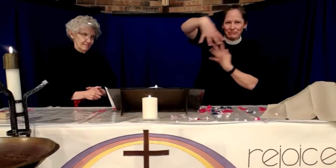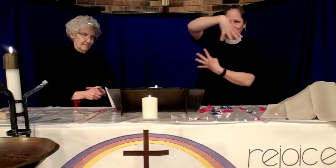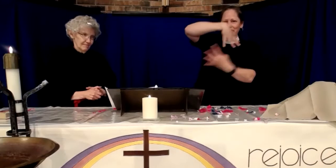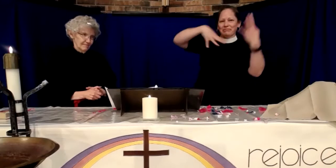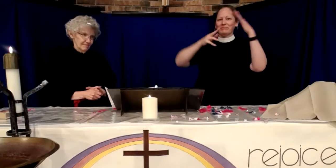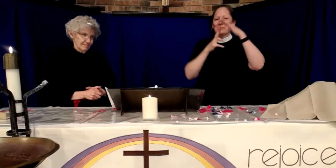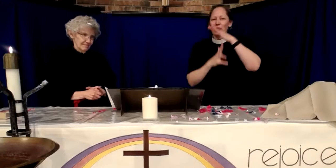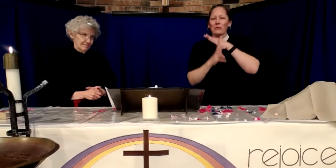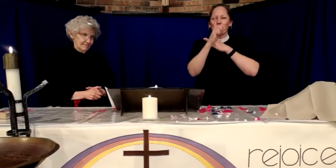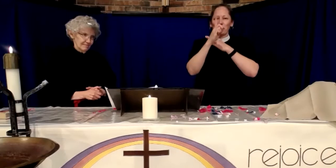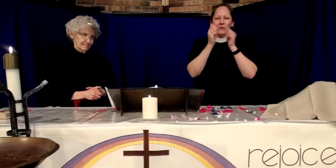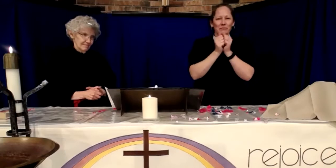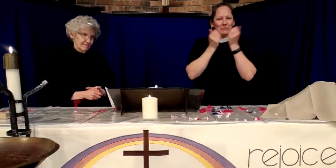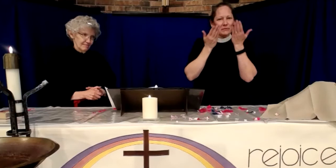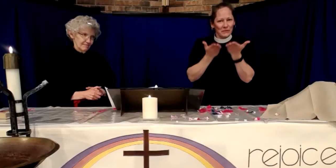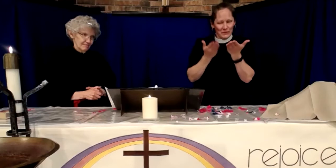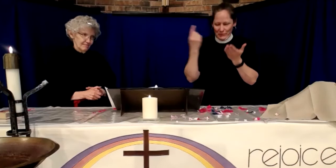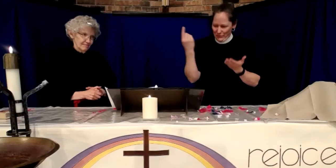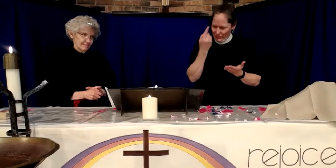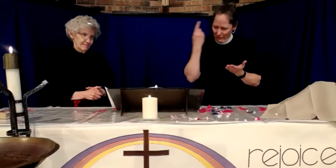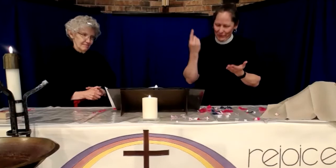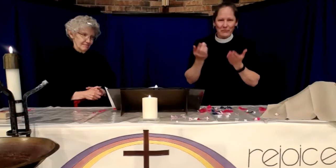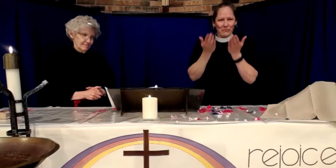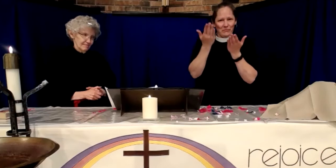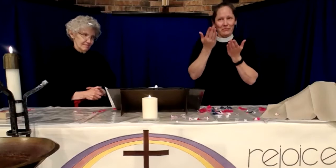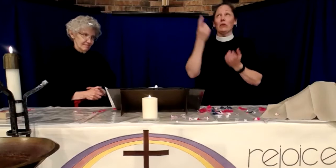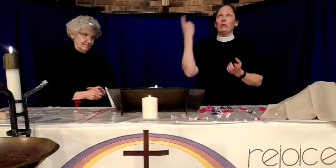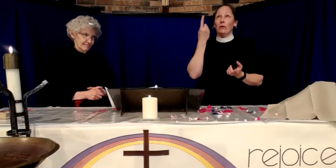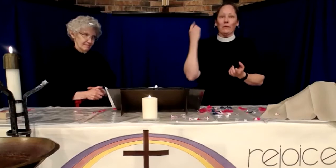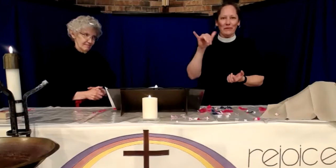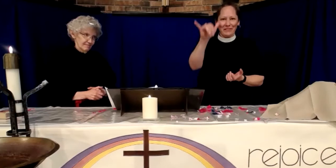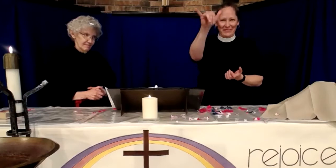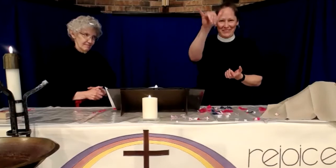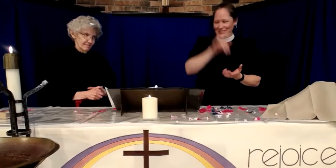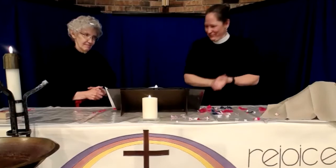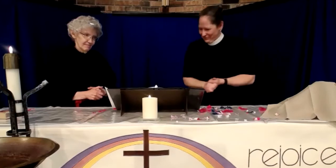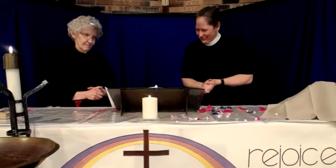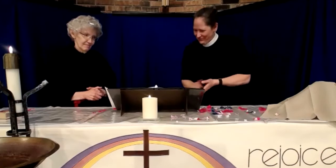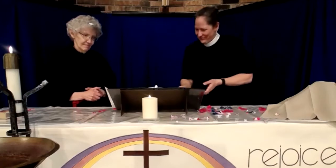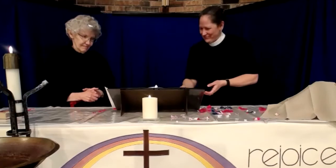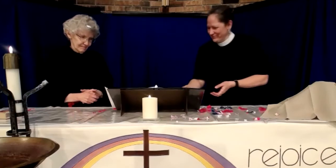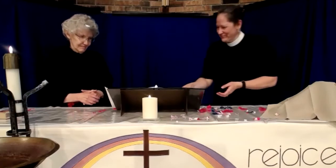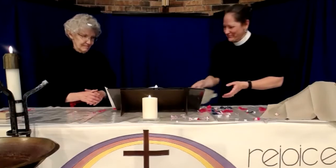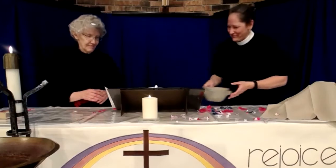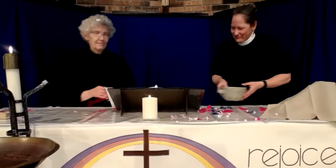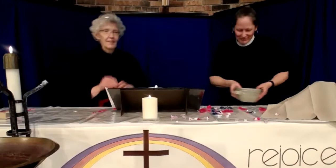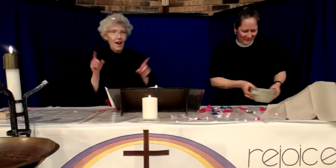and the communion of the Holy Spirit be with you always,